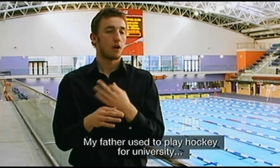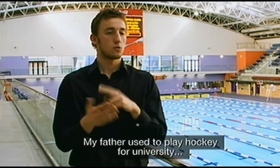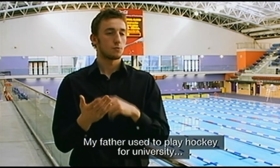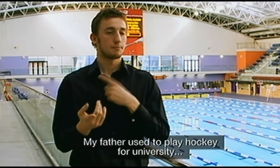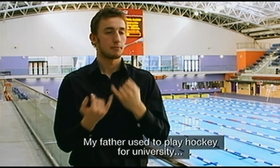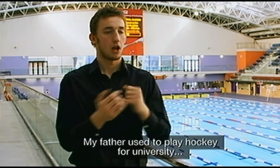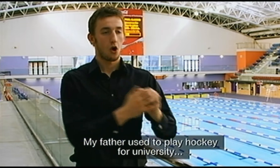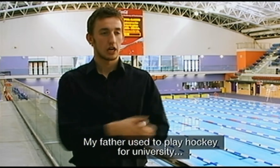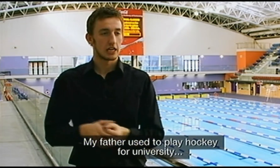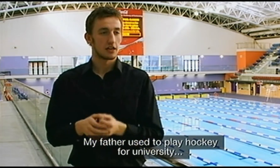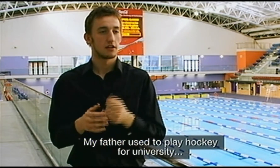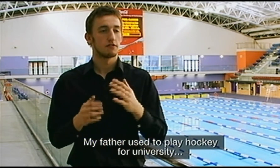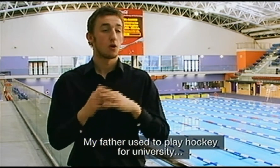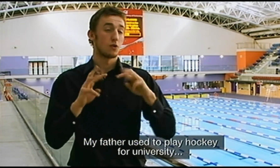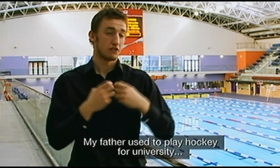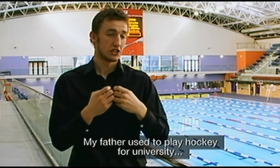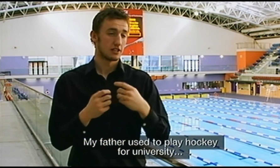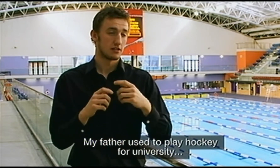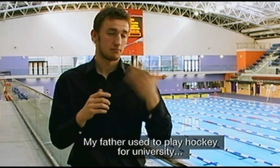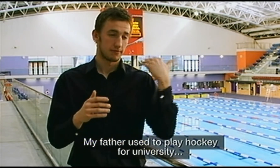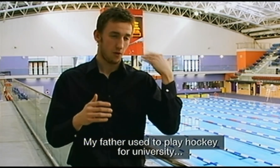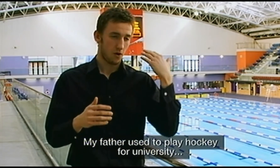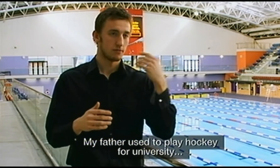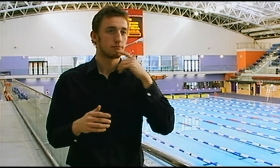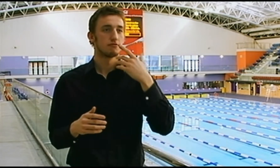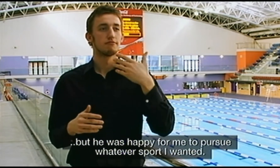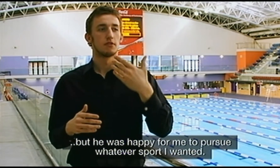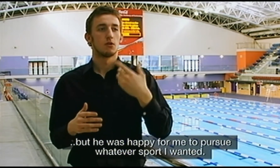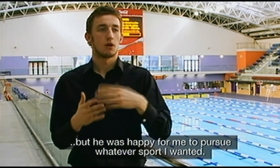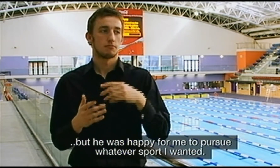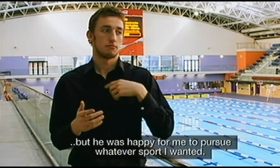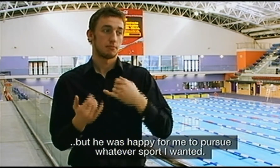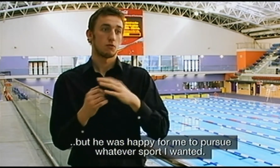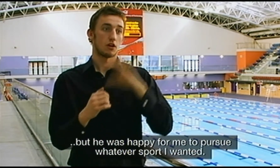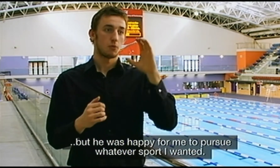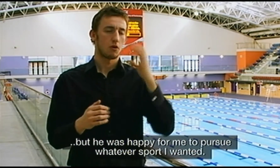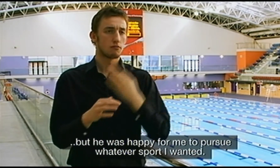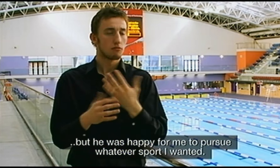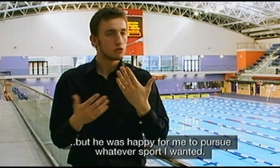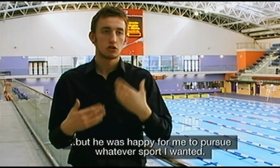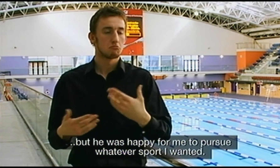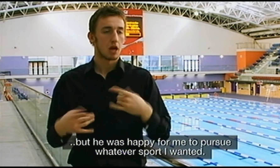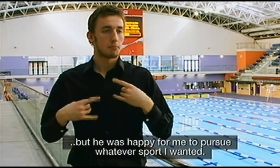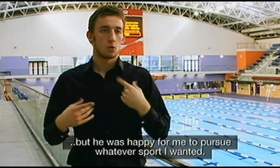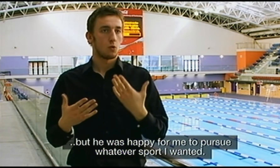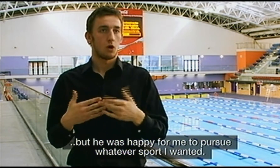My father used to play hockey for university, but he was happy for me to pursue